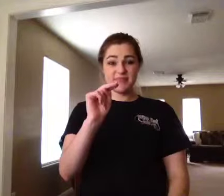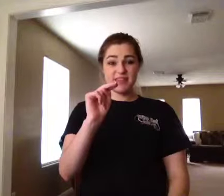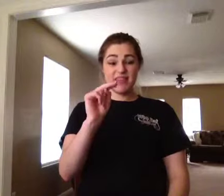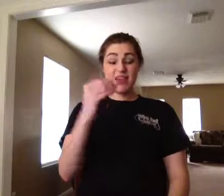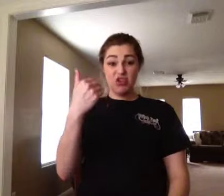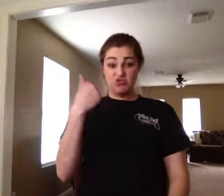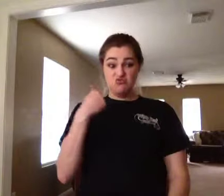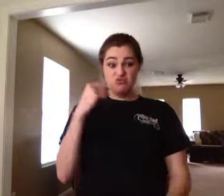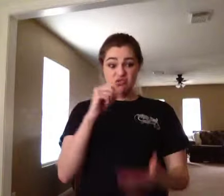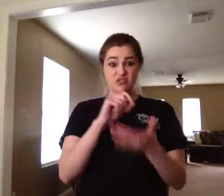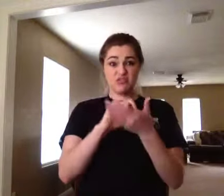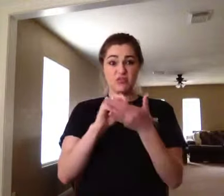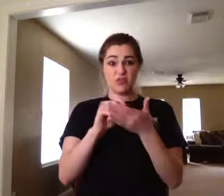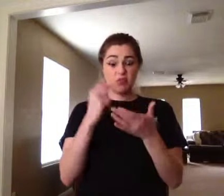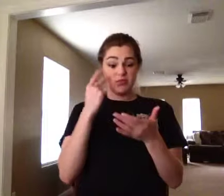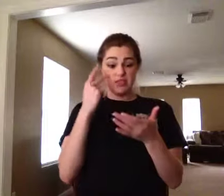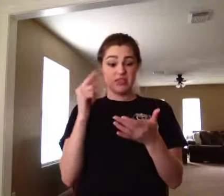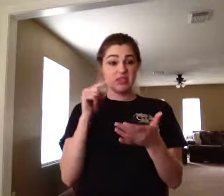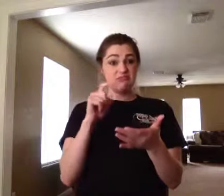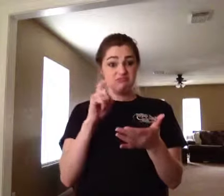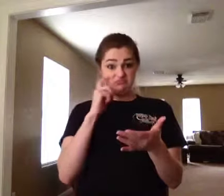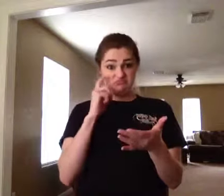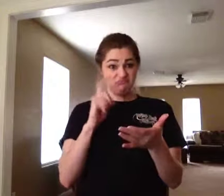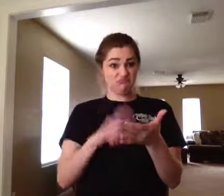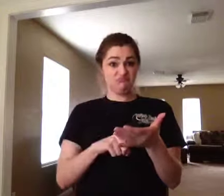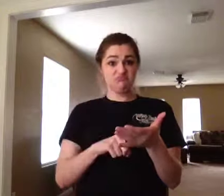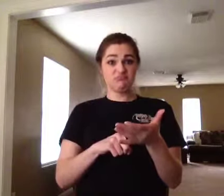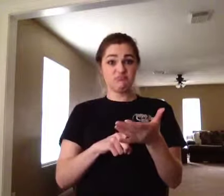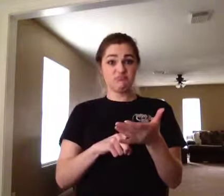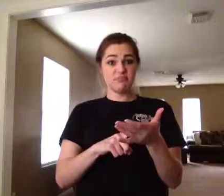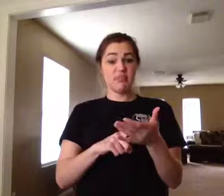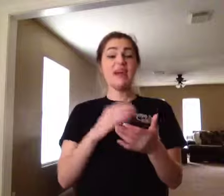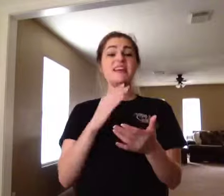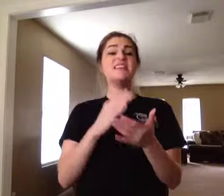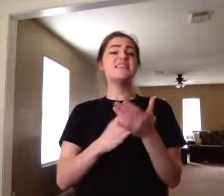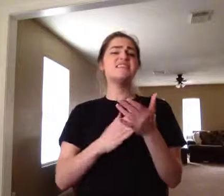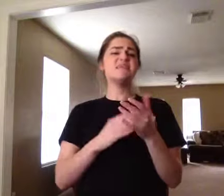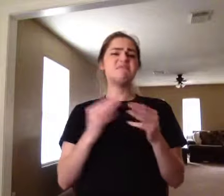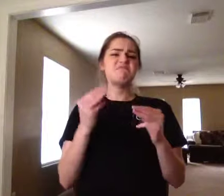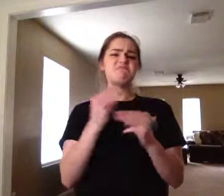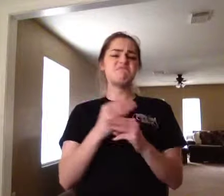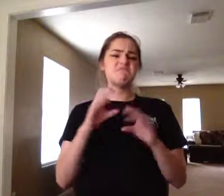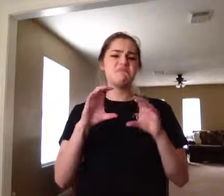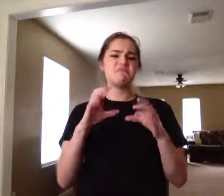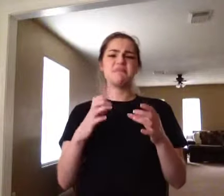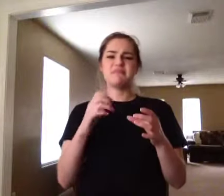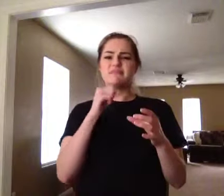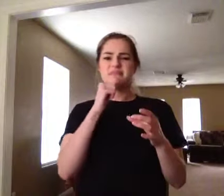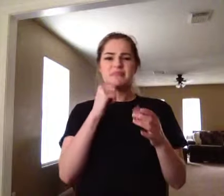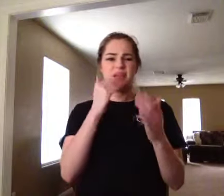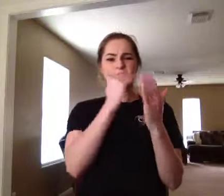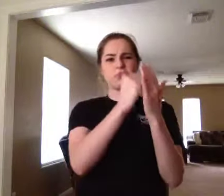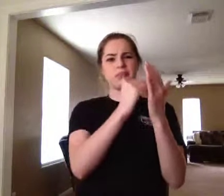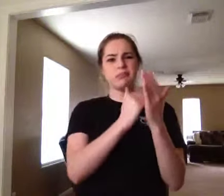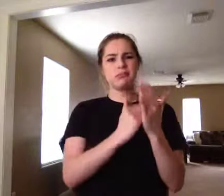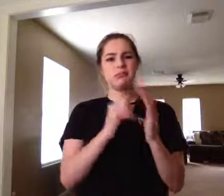sometimes. Now, some math classes don't bother listing these symbols. If your book doesn't, then don't worry about it. Okay, but I will use the symbols.